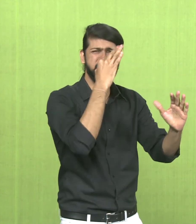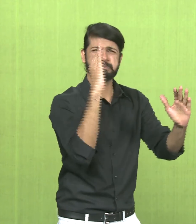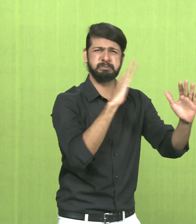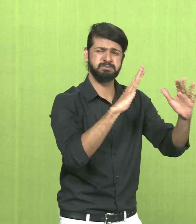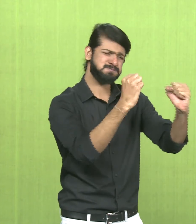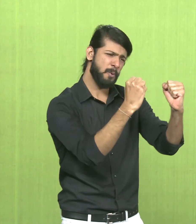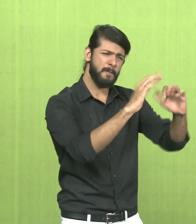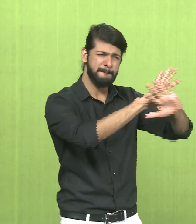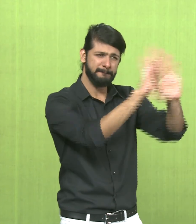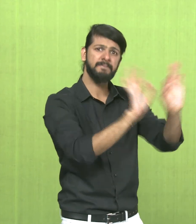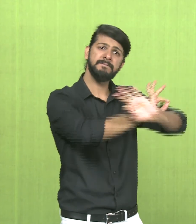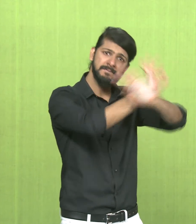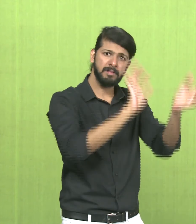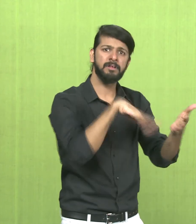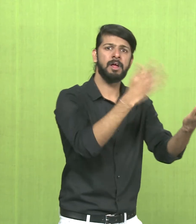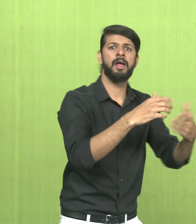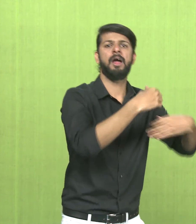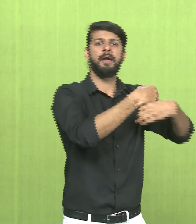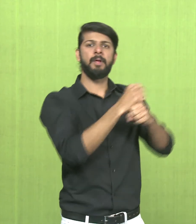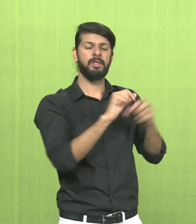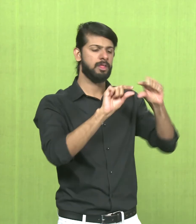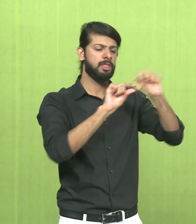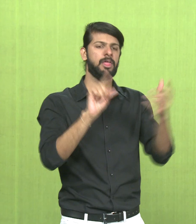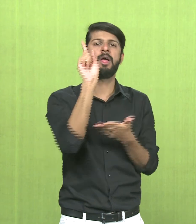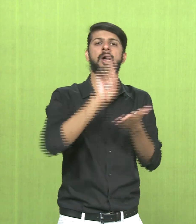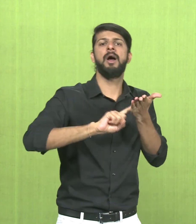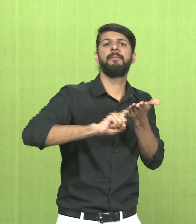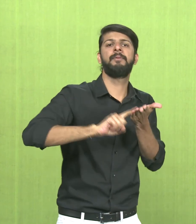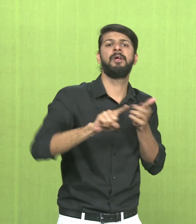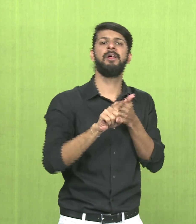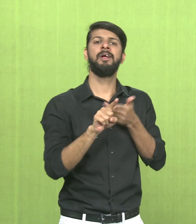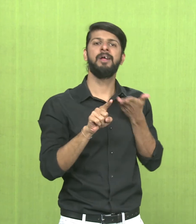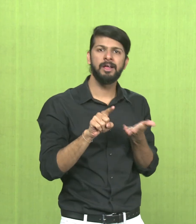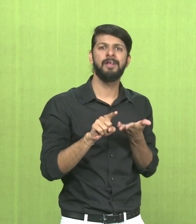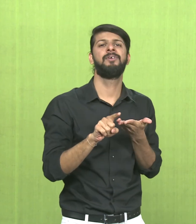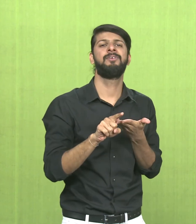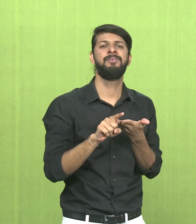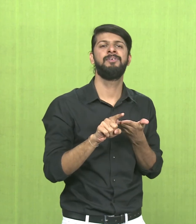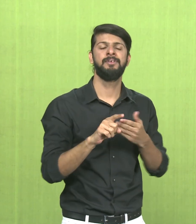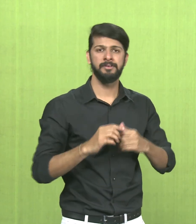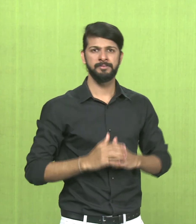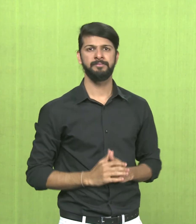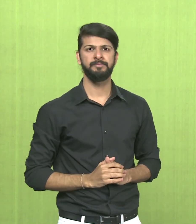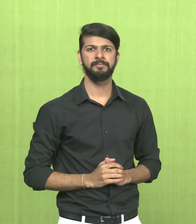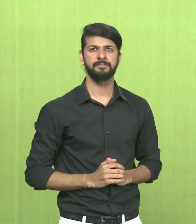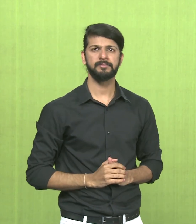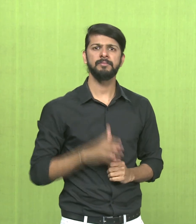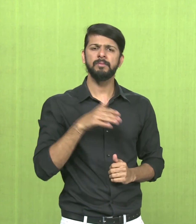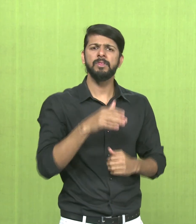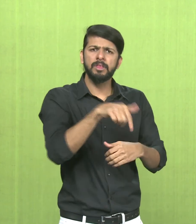be without air. You have to ensure that there is no air and then slowly heating this wood results into the formation